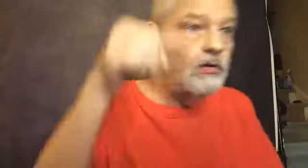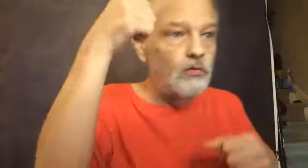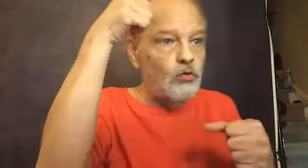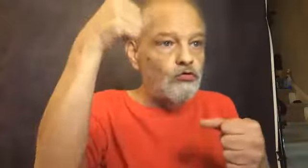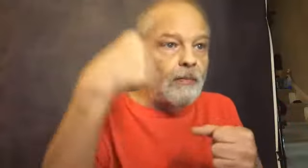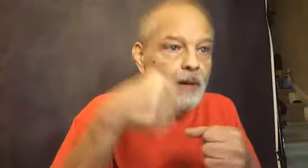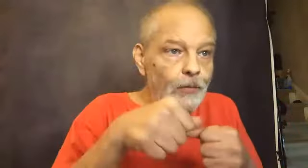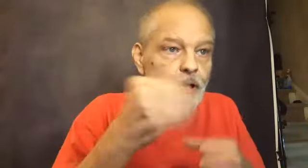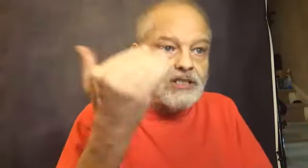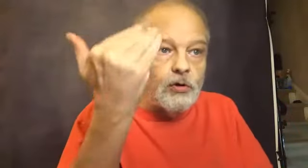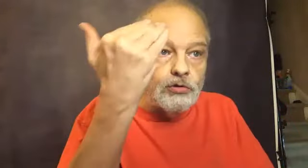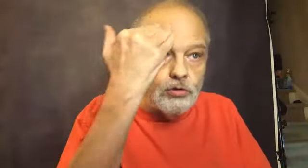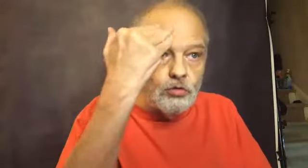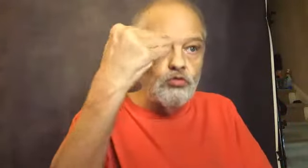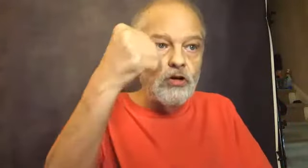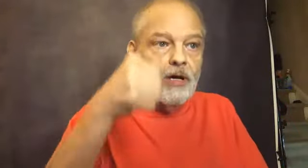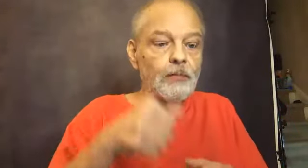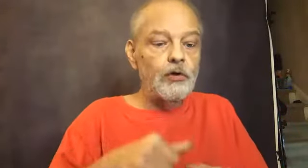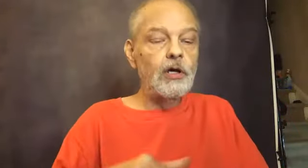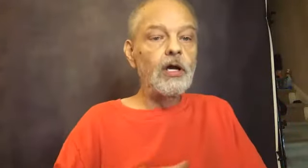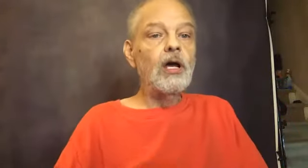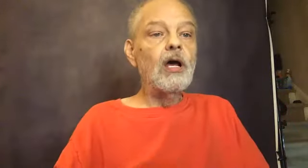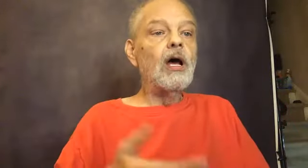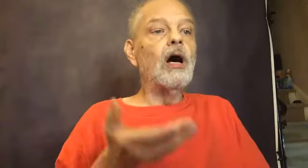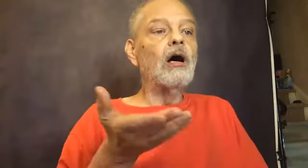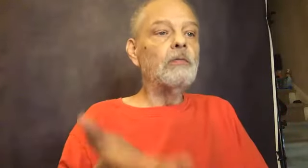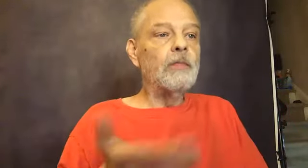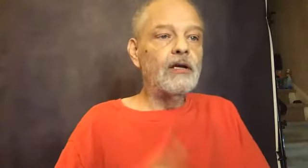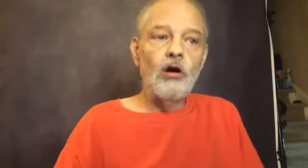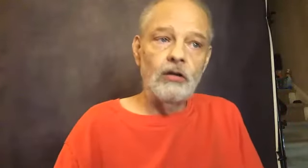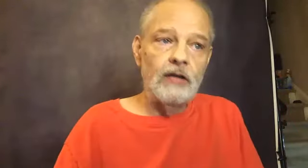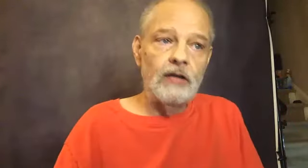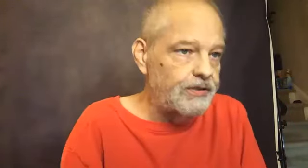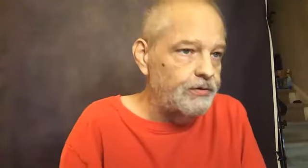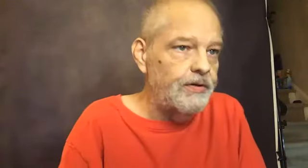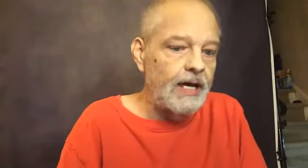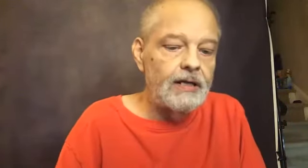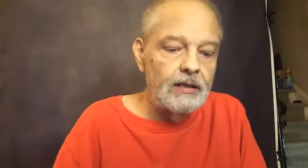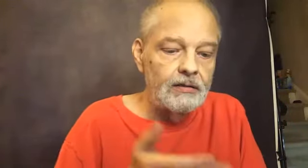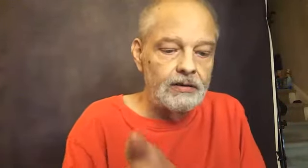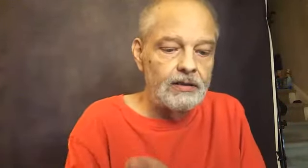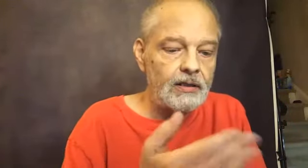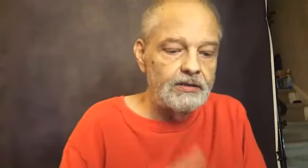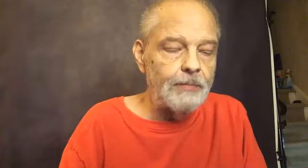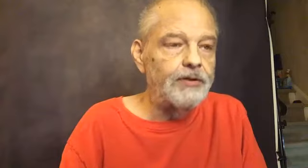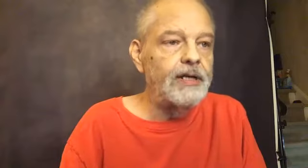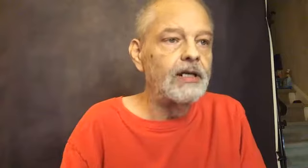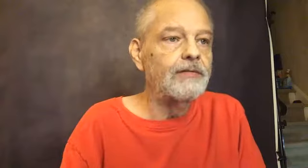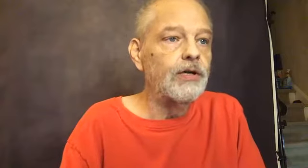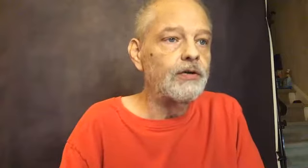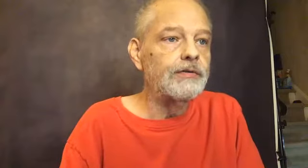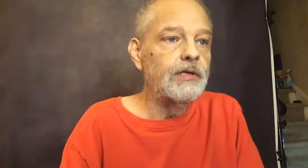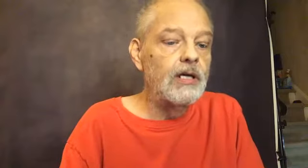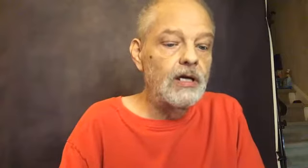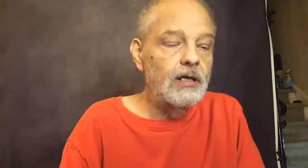Or remember as opposed to remember. And all languages do that. And the example that they give you here is